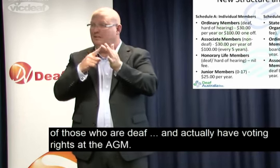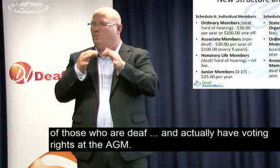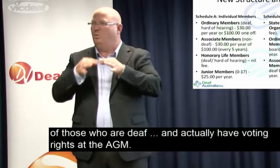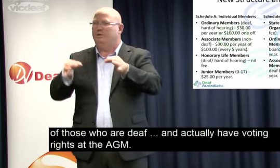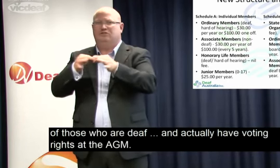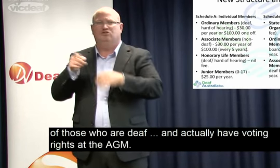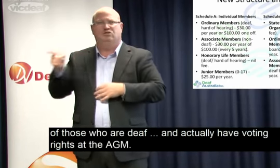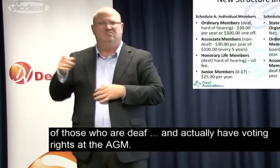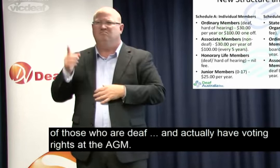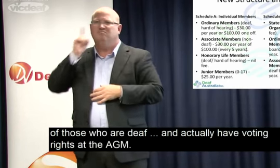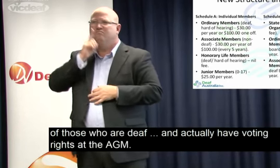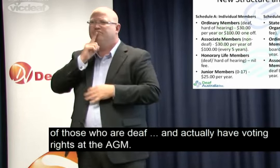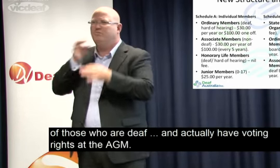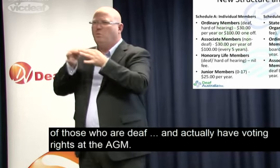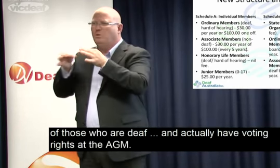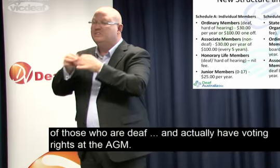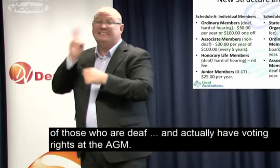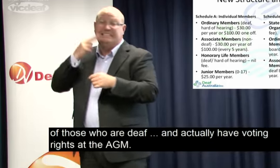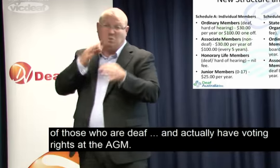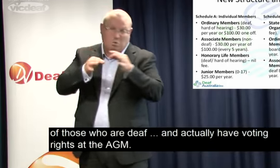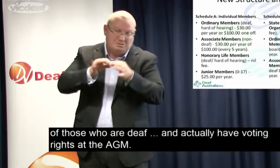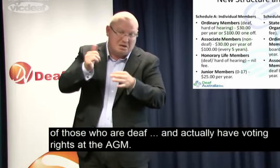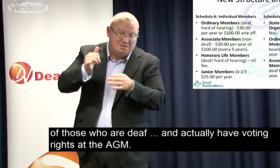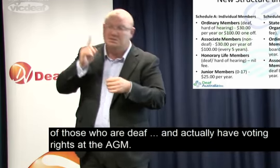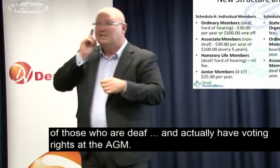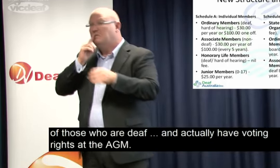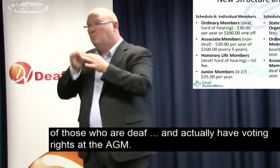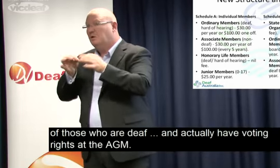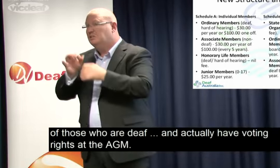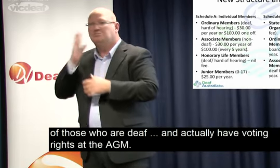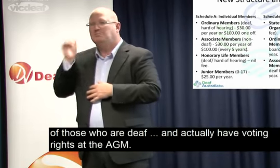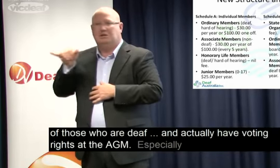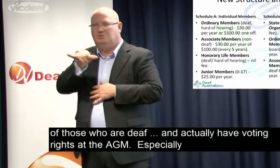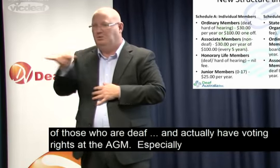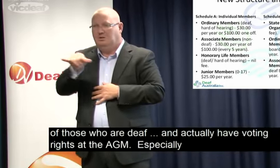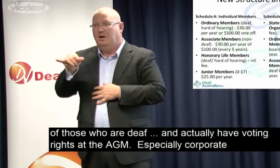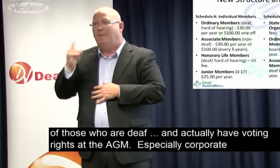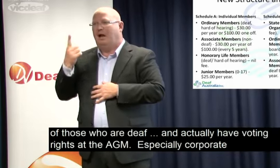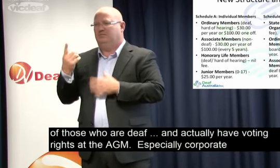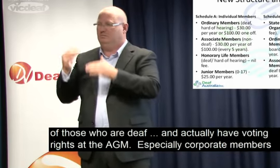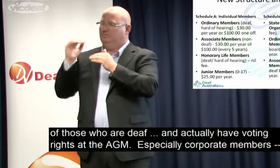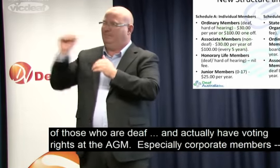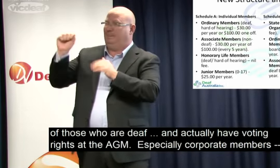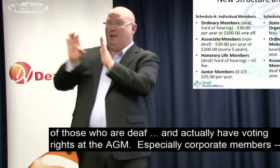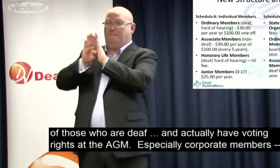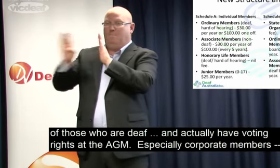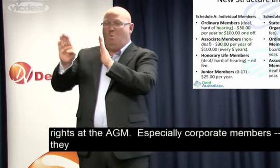Associate corporate members, so they might be deaf organisations or hearing organisations,